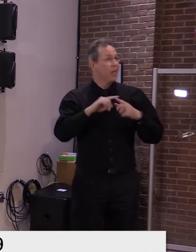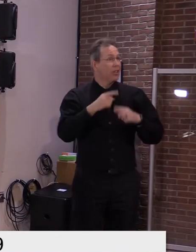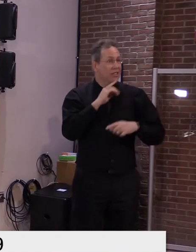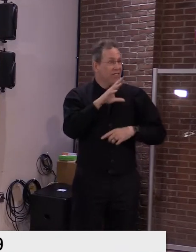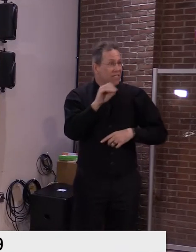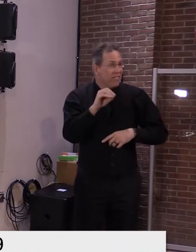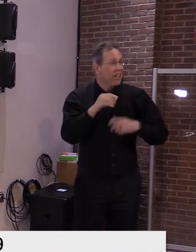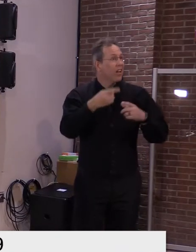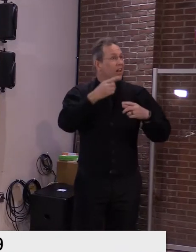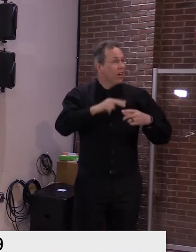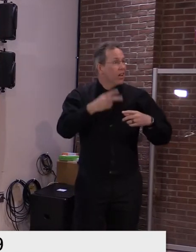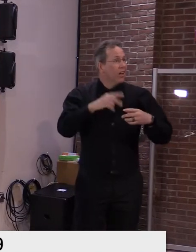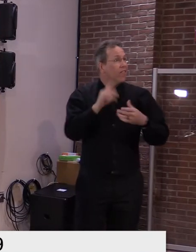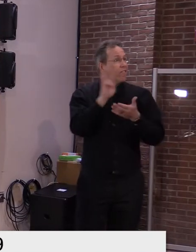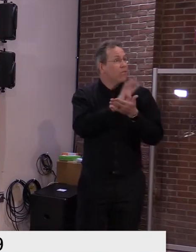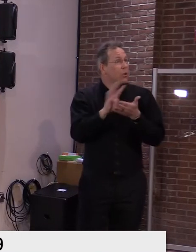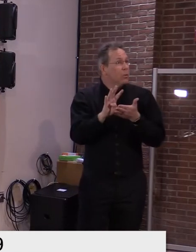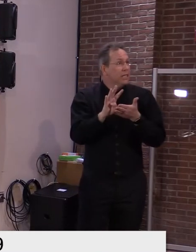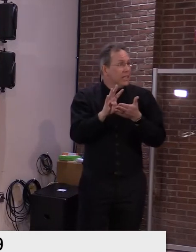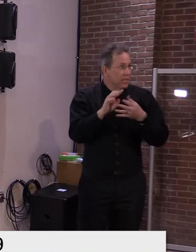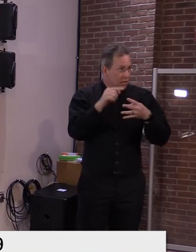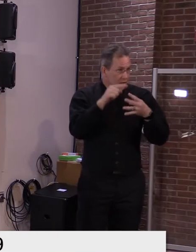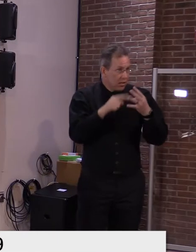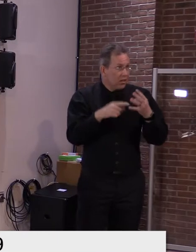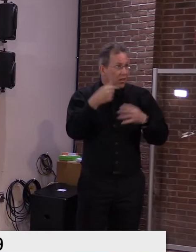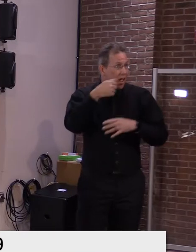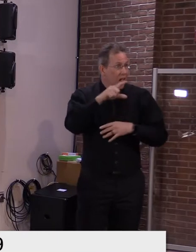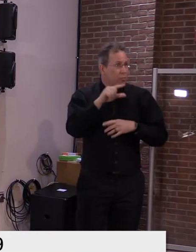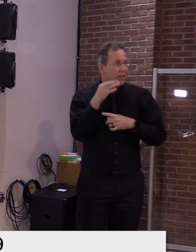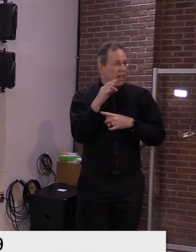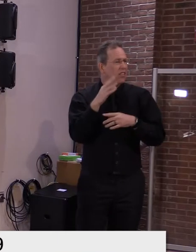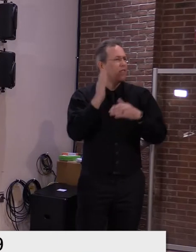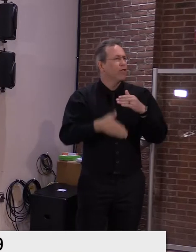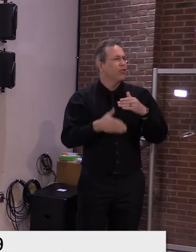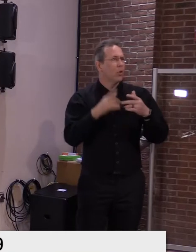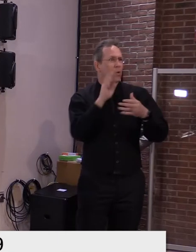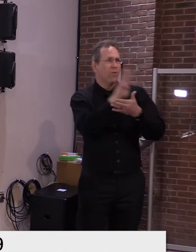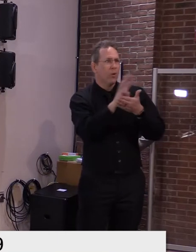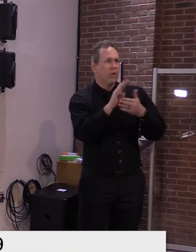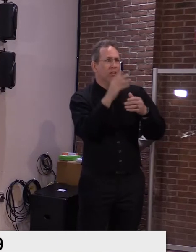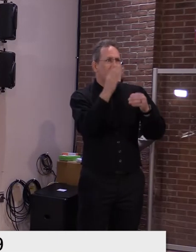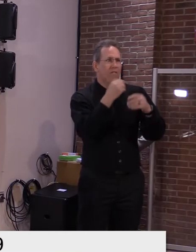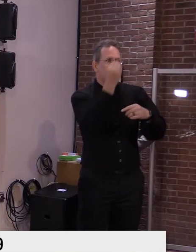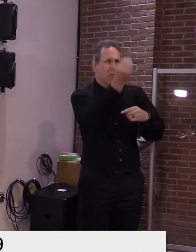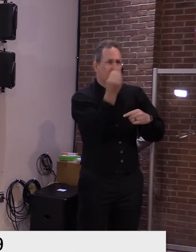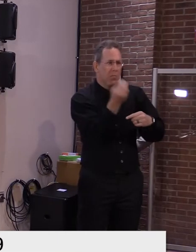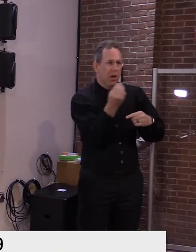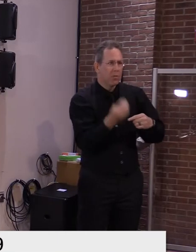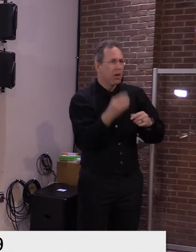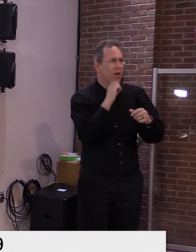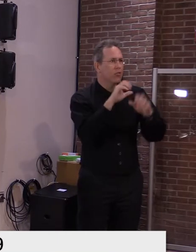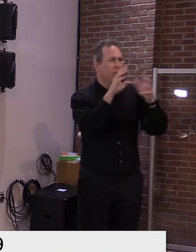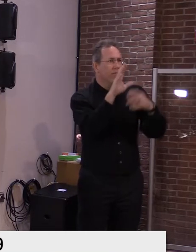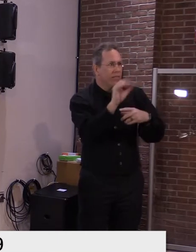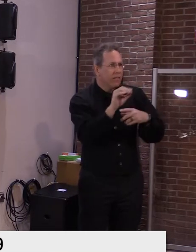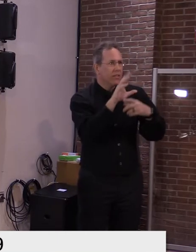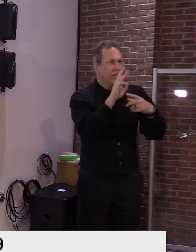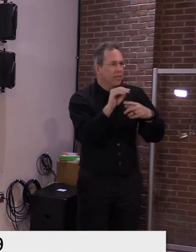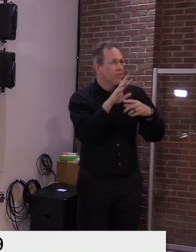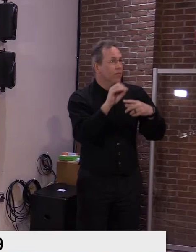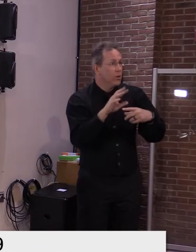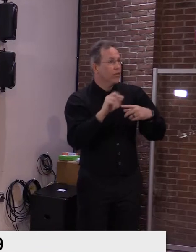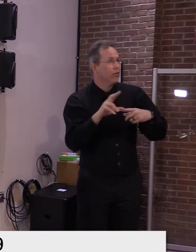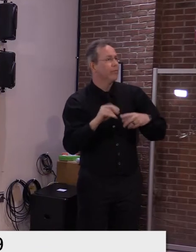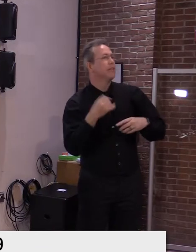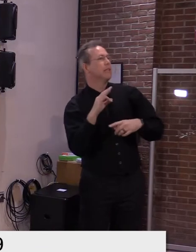every Vermonter 16 and over will be eligible. And this is great news, but only if people sign up. So